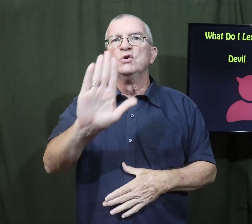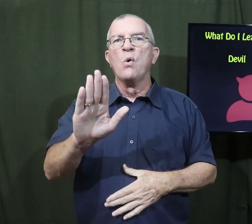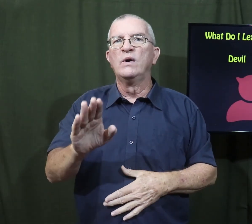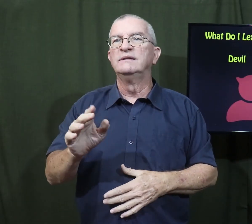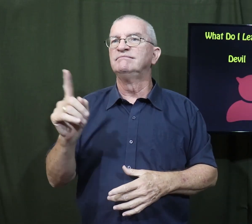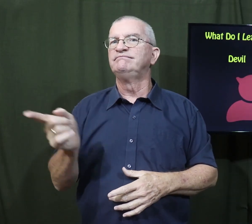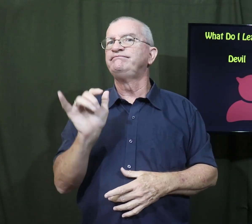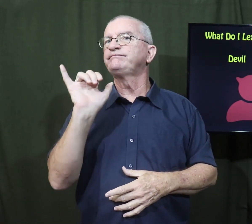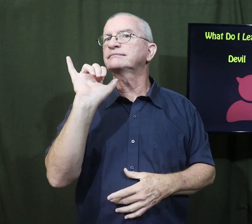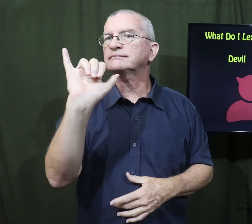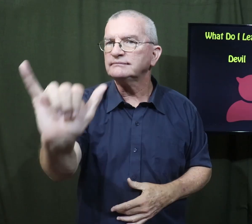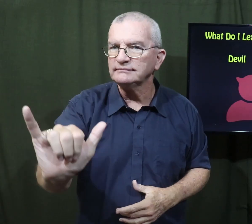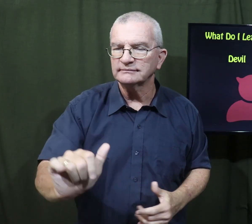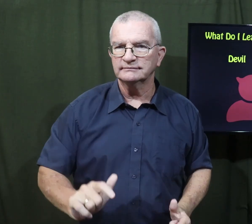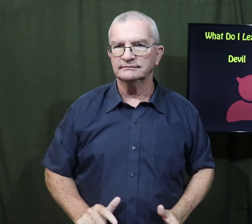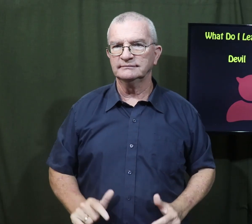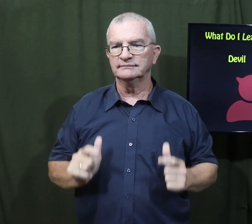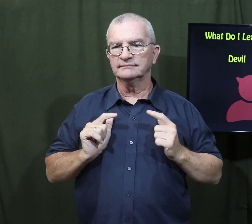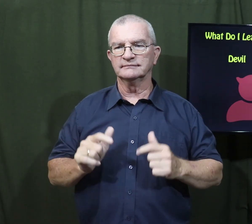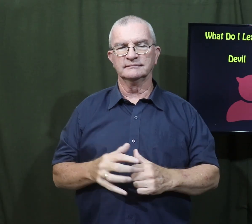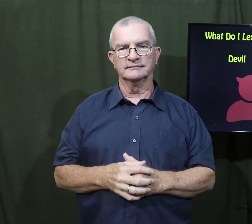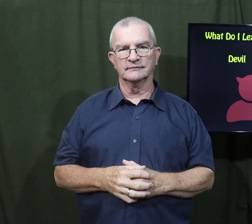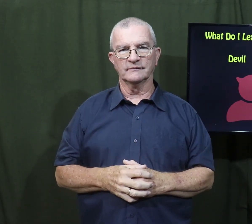Your choice determines your eternity.